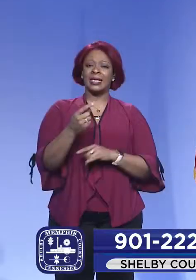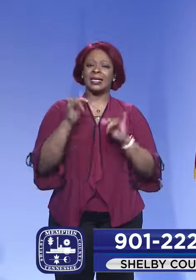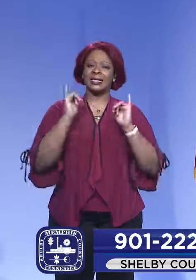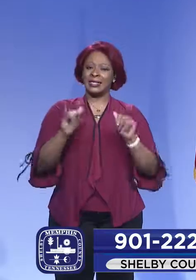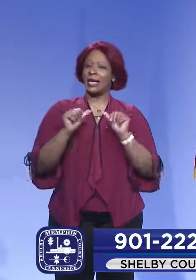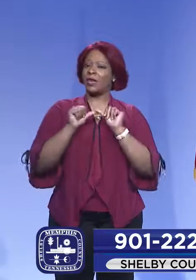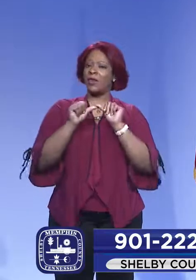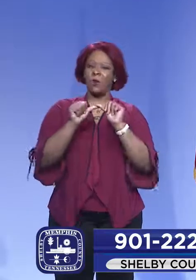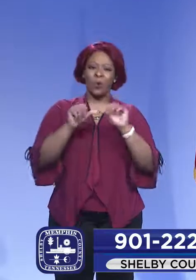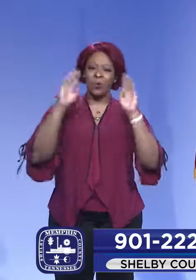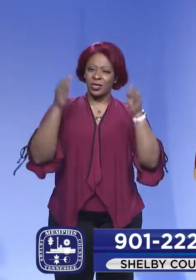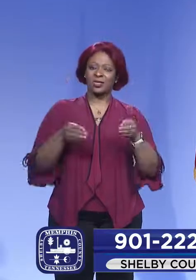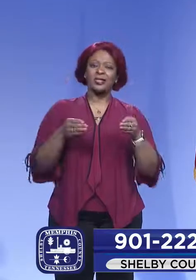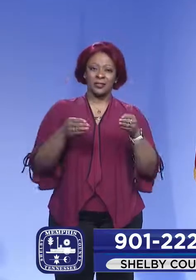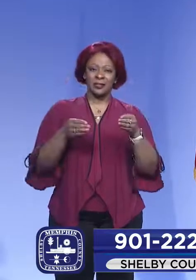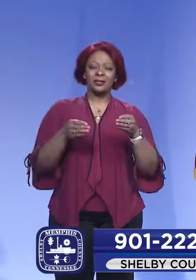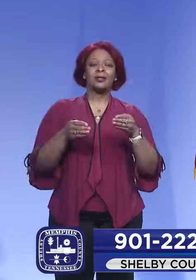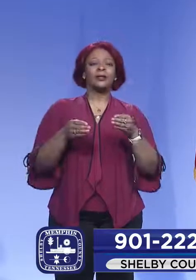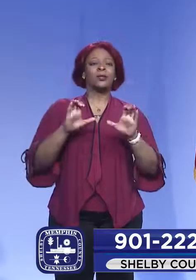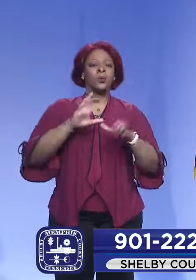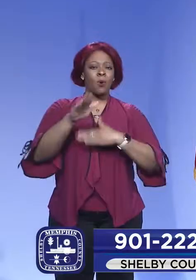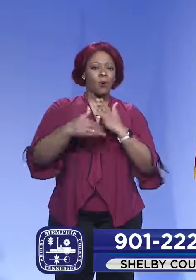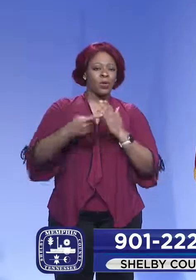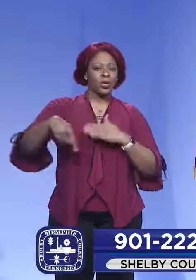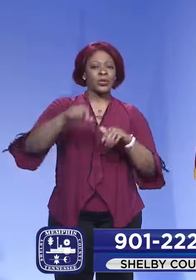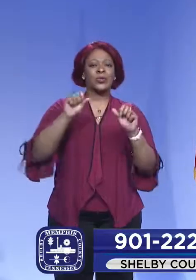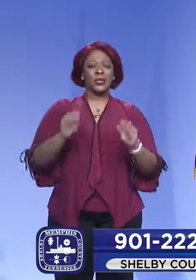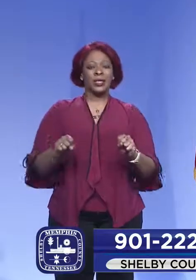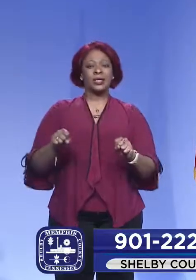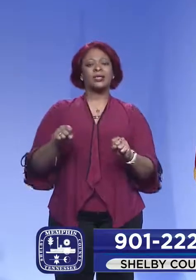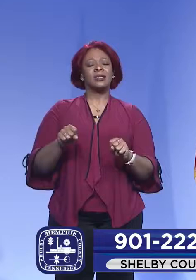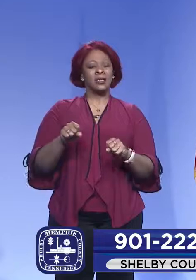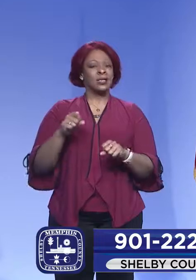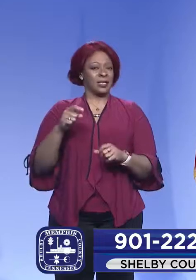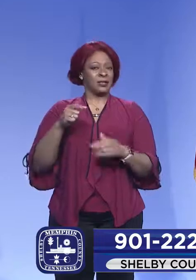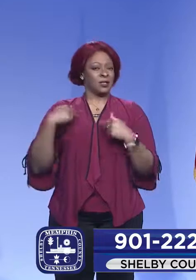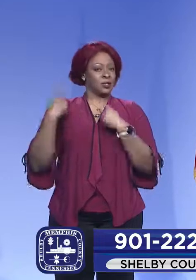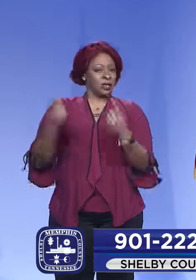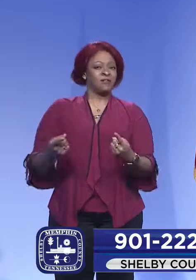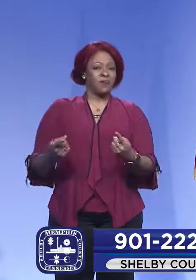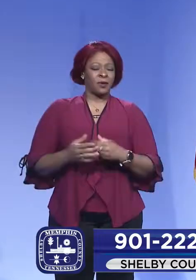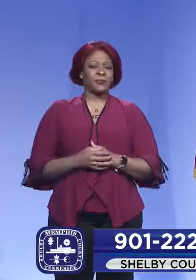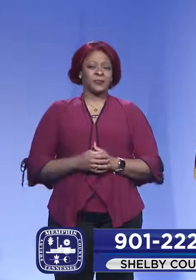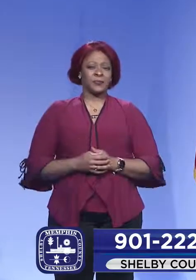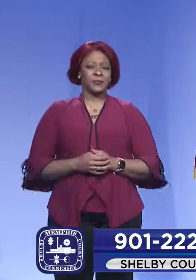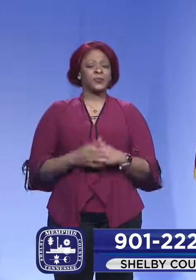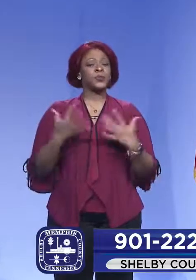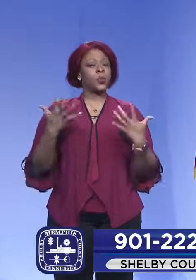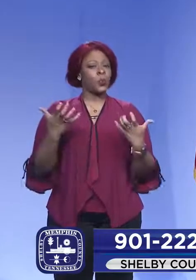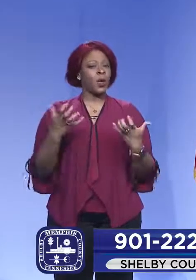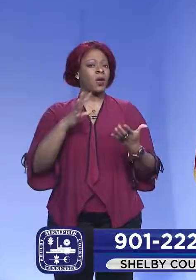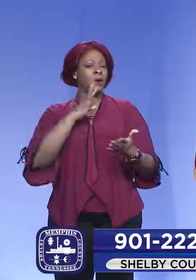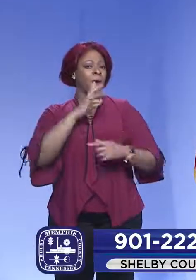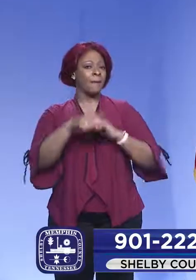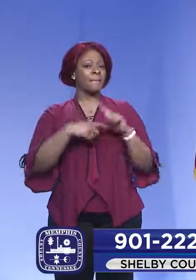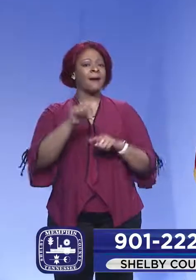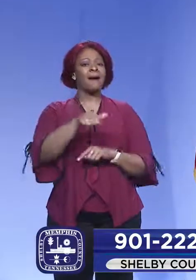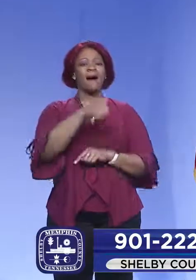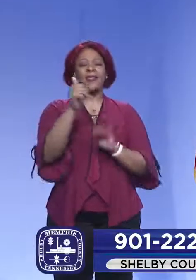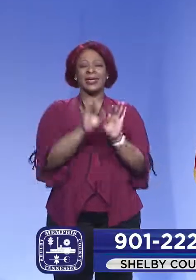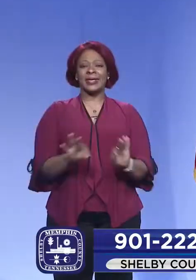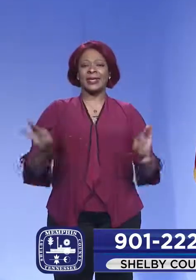the course and continue all the efforts that we've had underway thus far. I want to also talk about the other